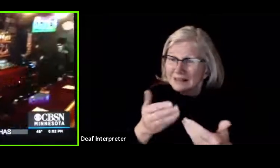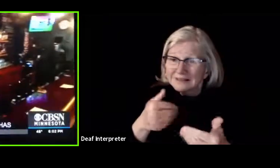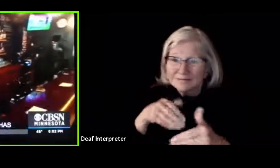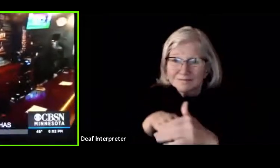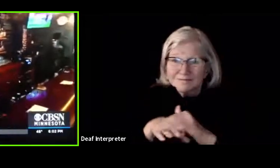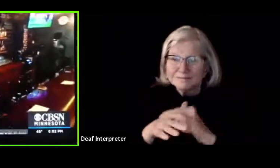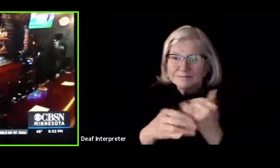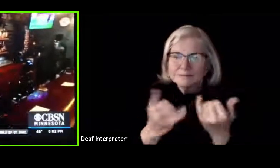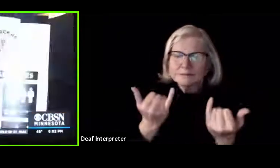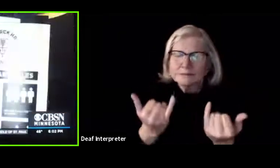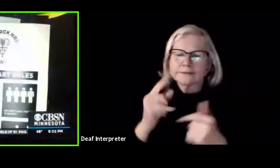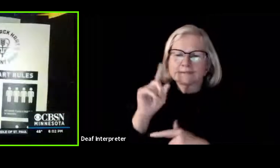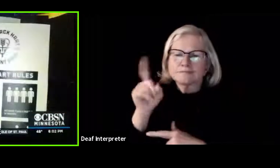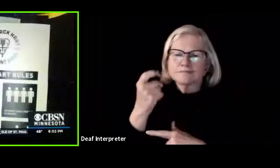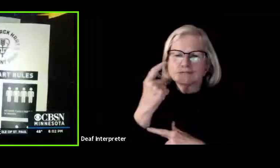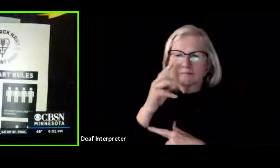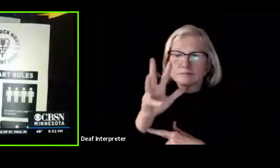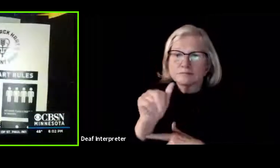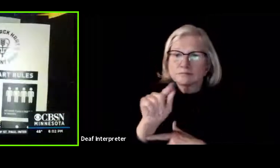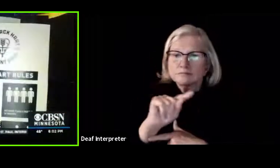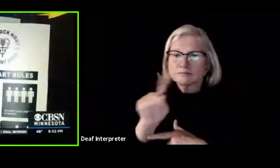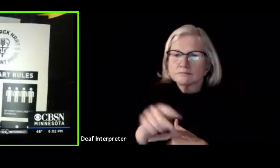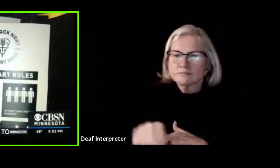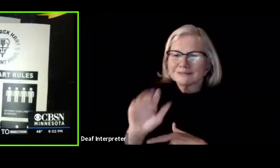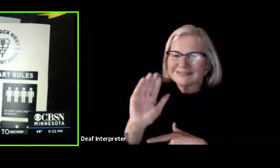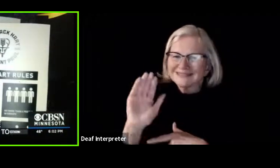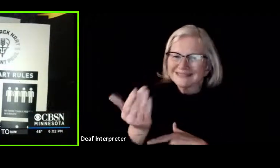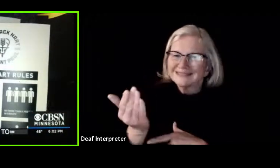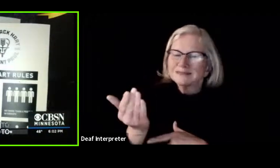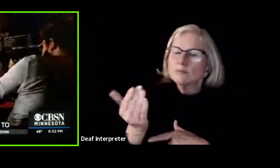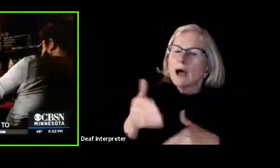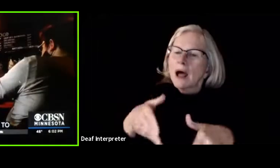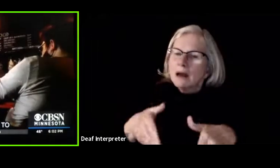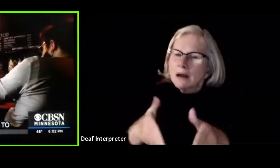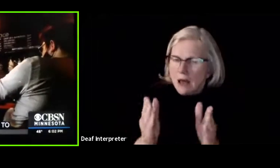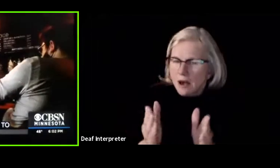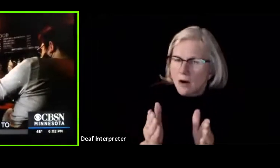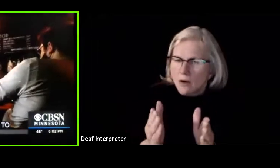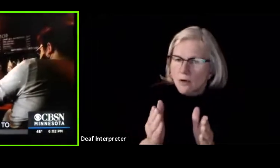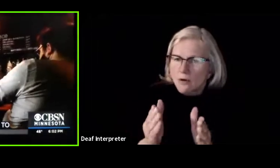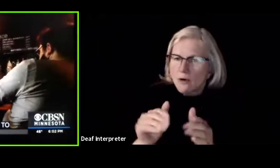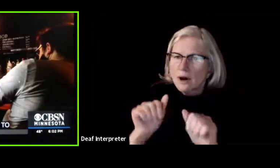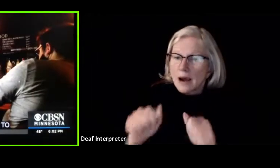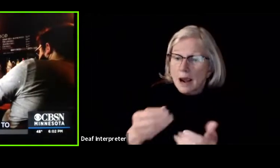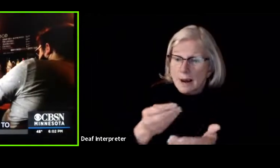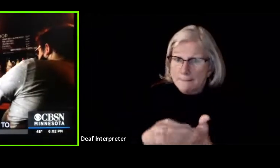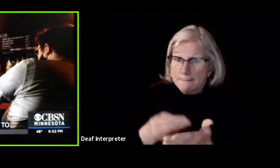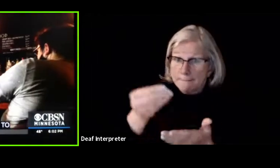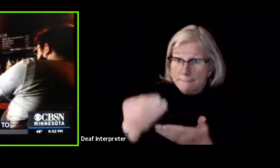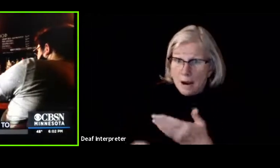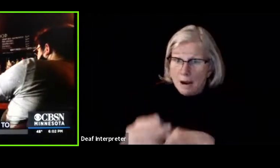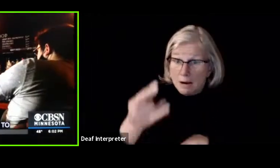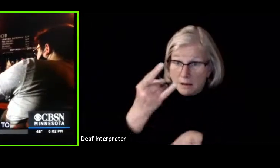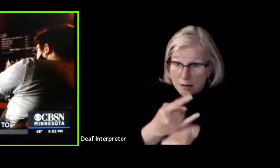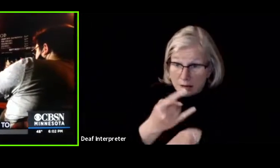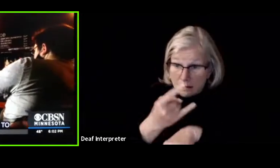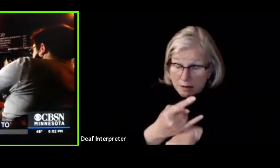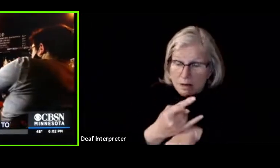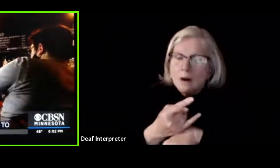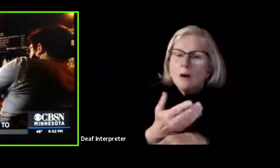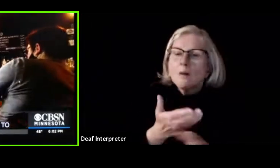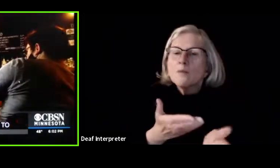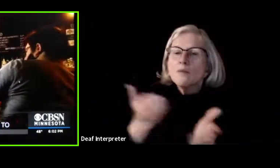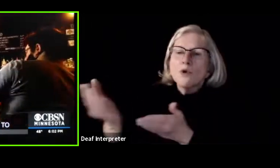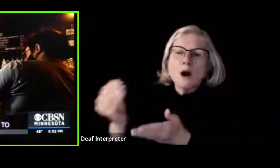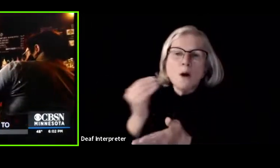as well so they can improve their sales. This latest restriction comes just a week after the governor ordered all bars and restaurants to close for